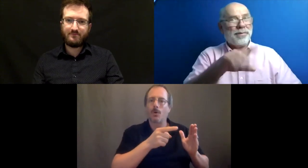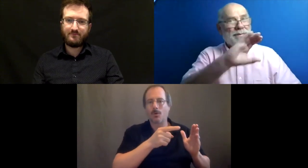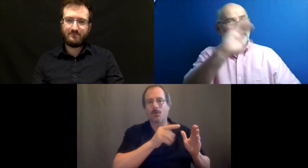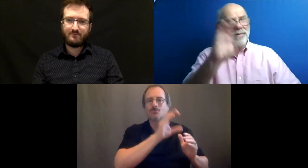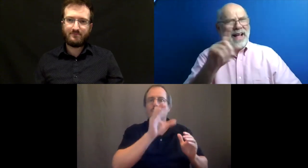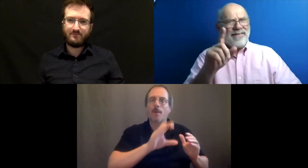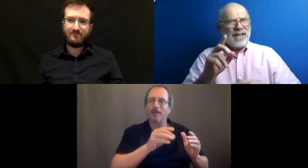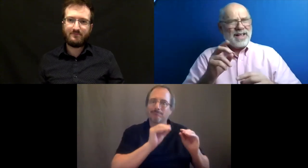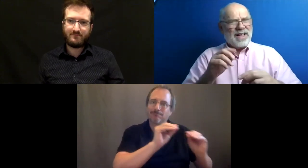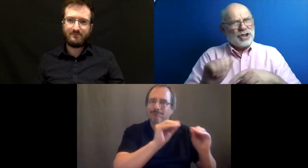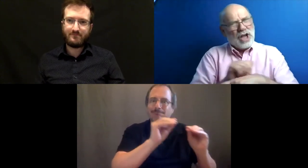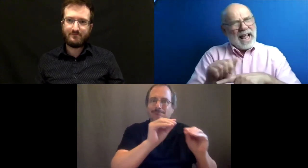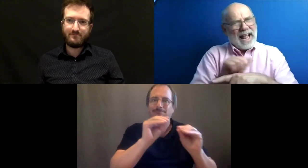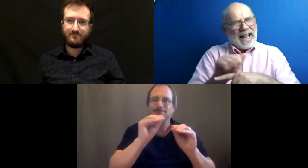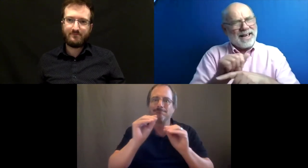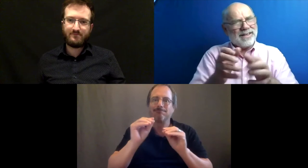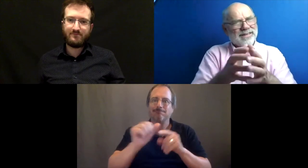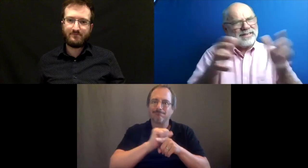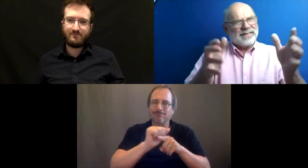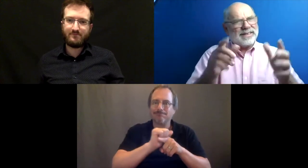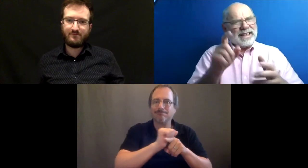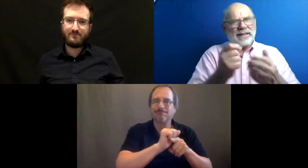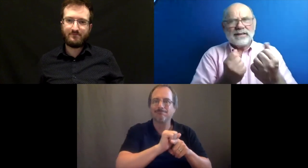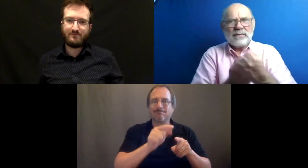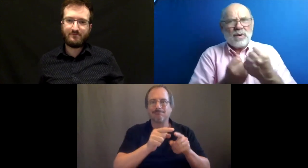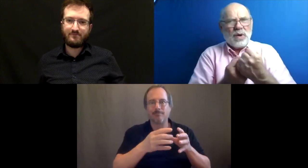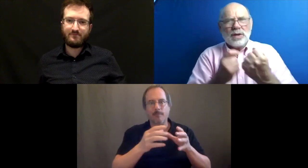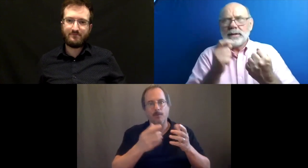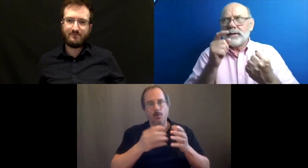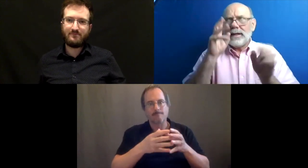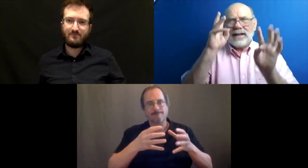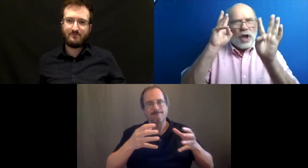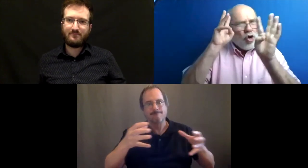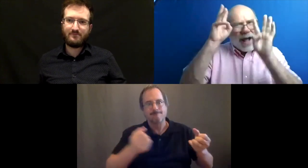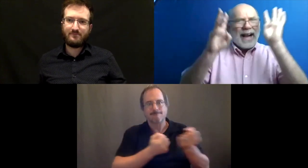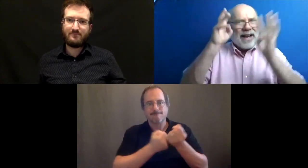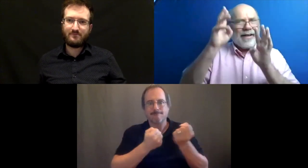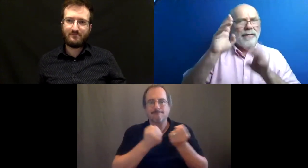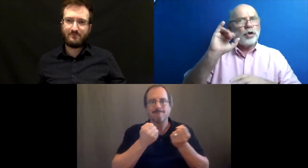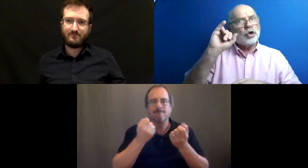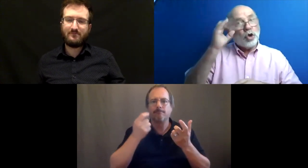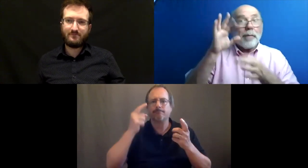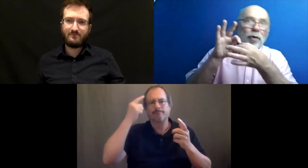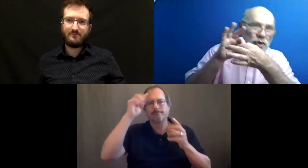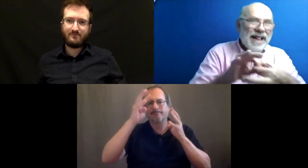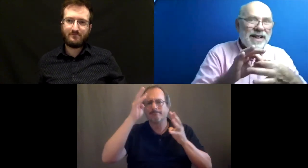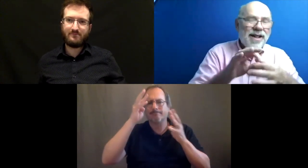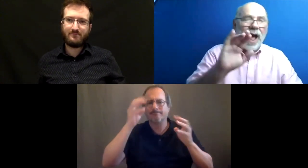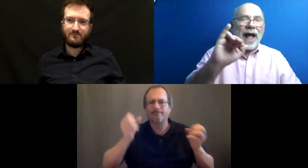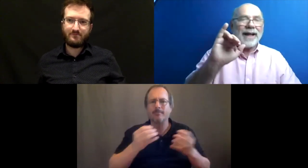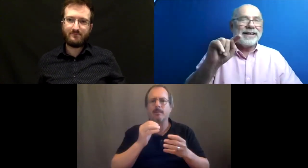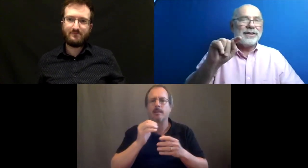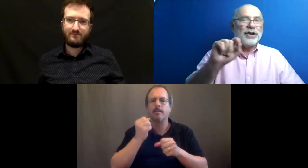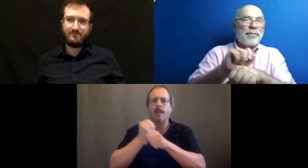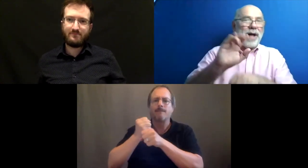People are working more from home, and they're working on platforms such as Zoom. And there need to be, we need to be creative and innovative